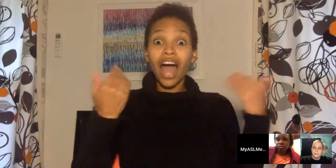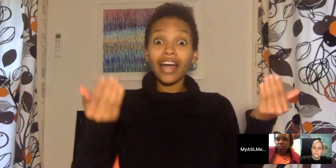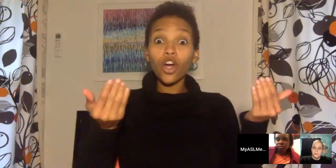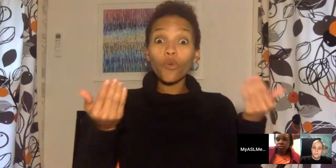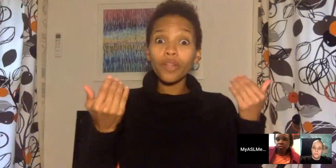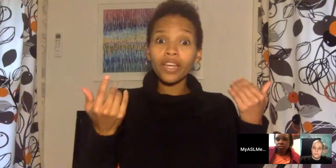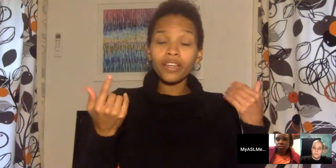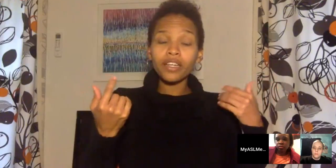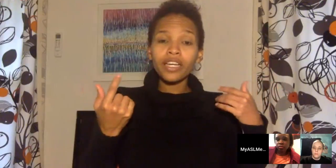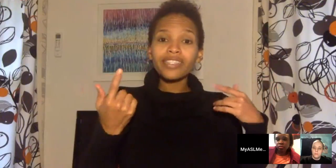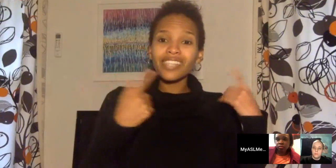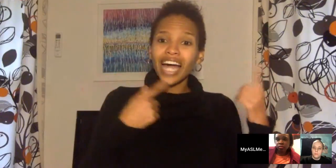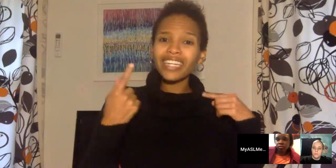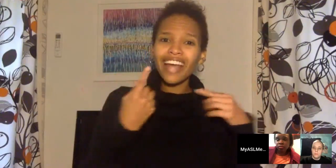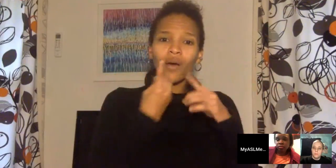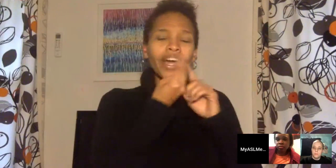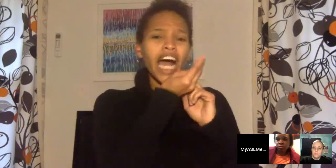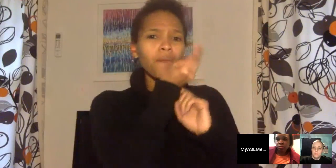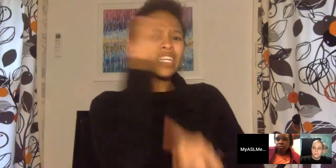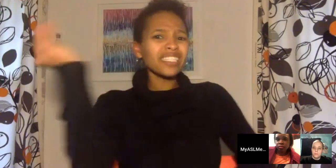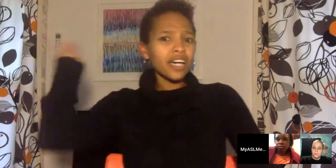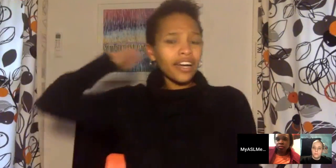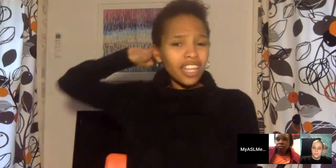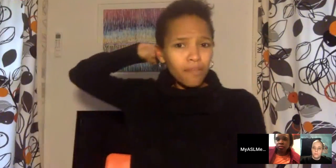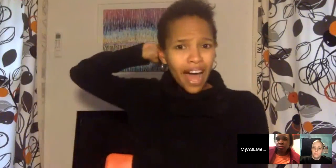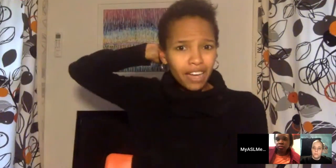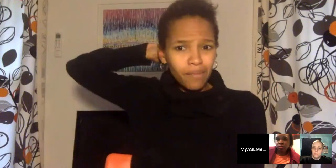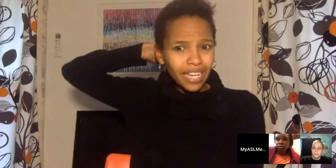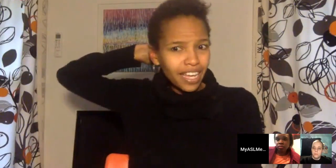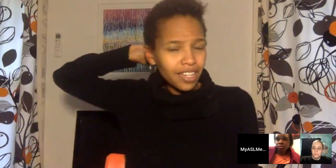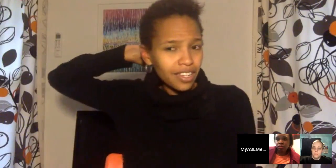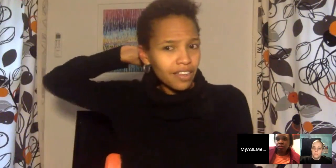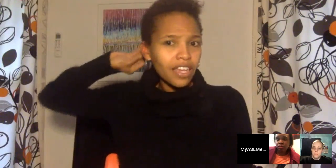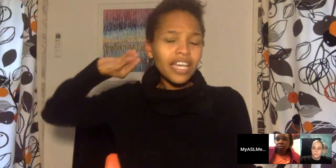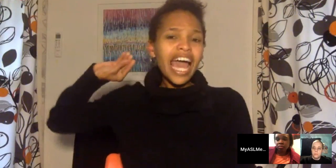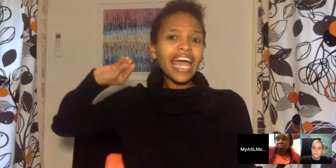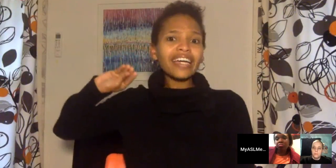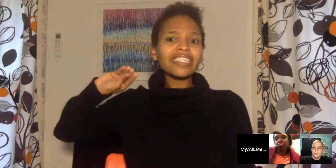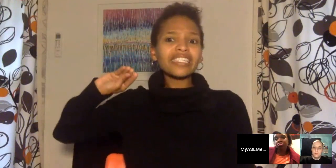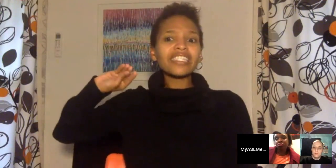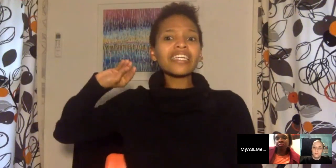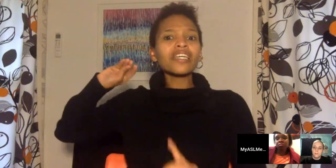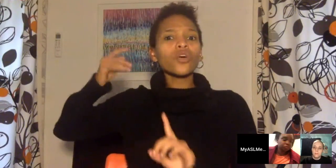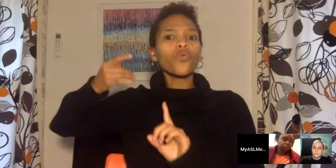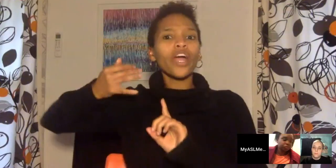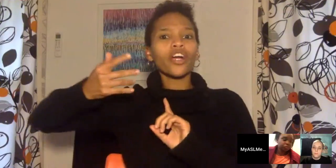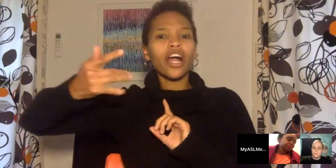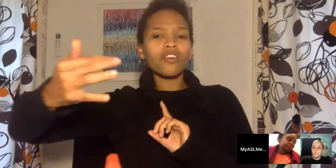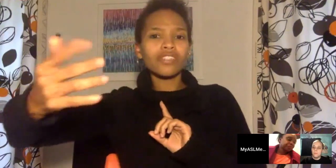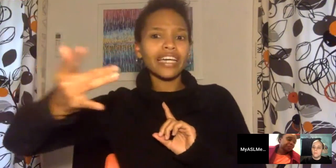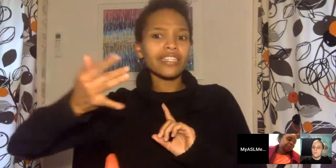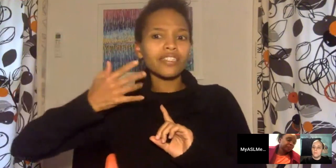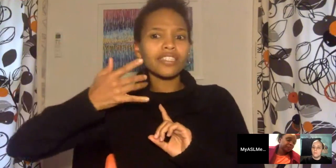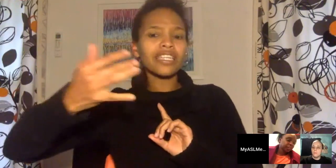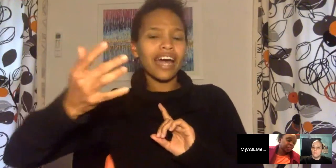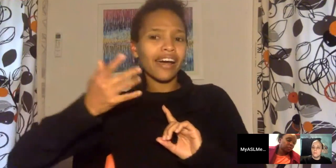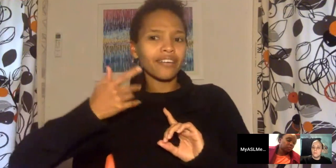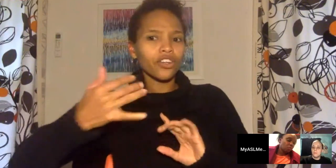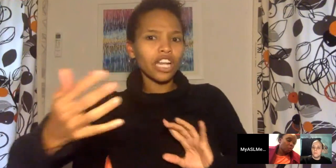eye opening signed in that way, I'm going to tuck it in the back of my head and see where else I see that. You know what I